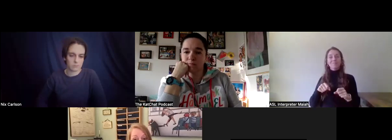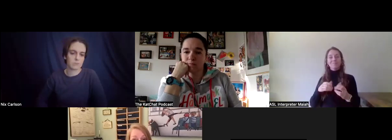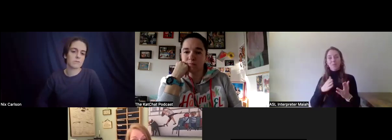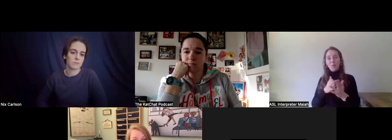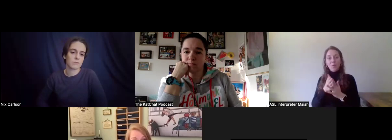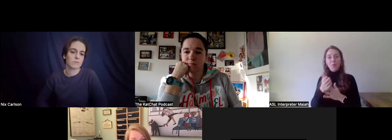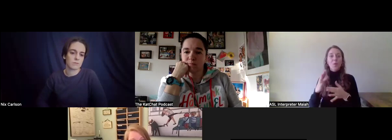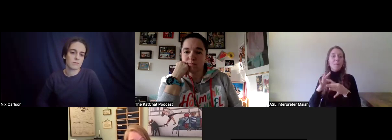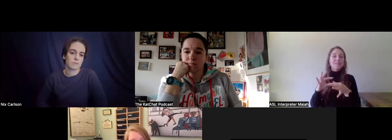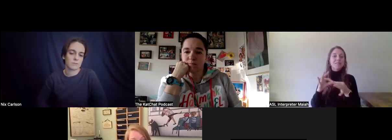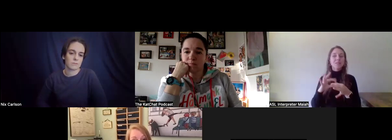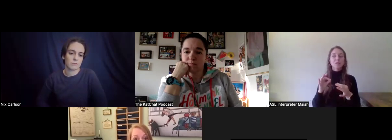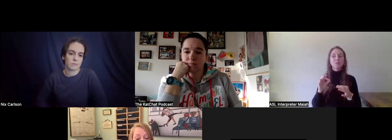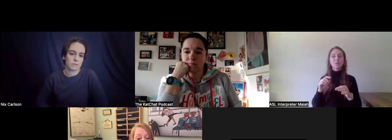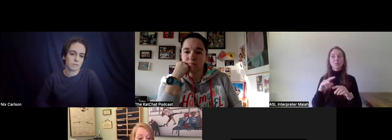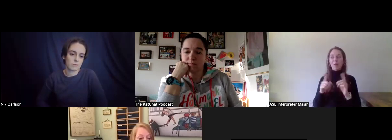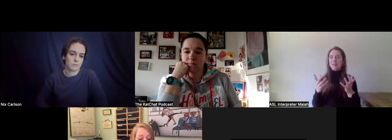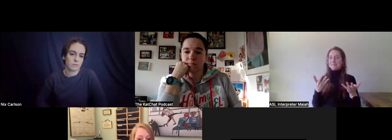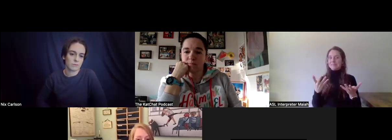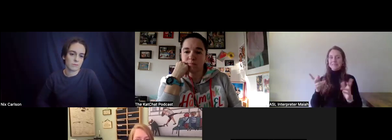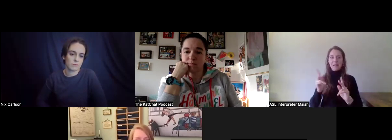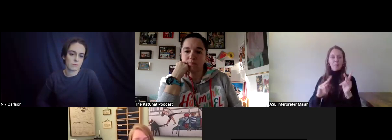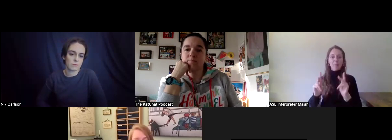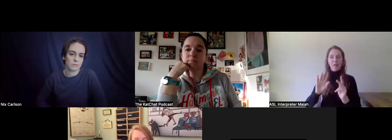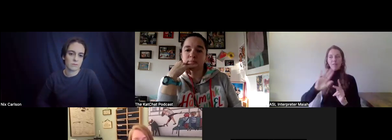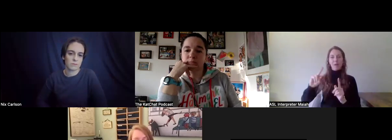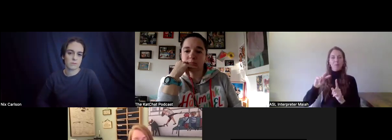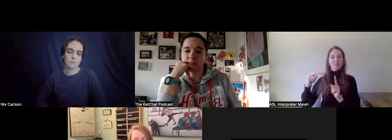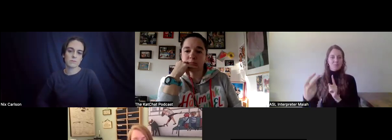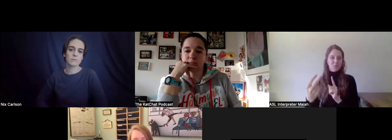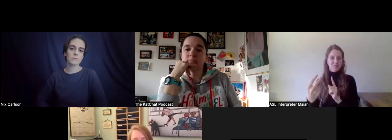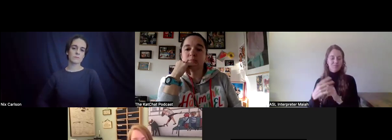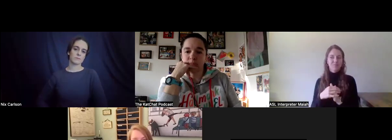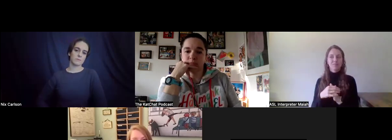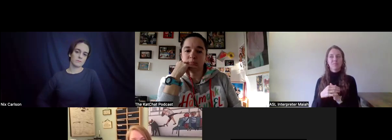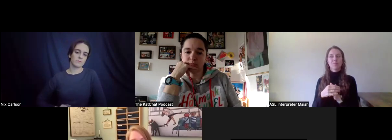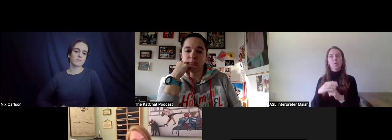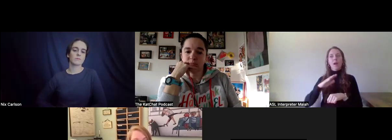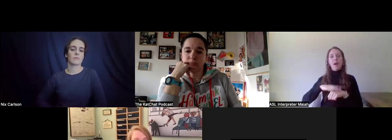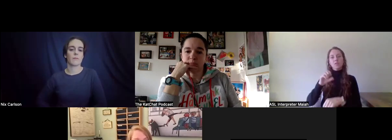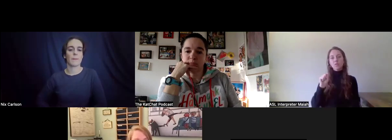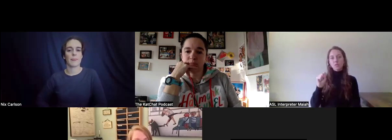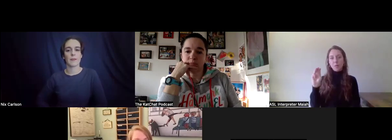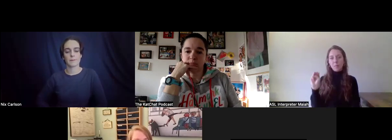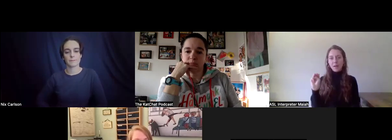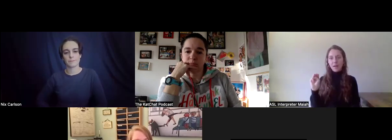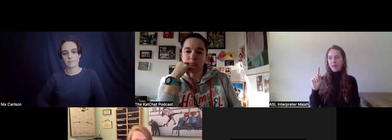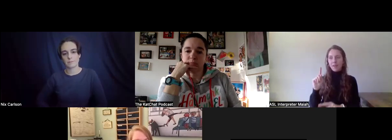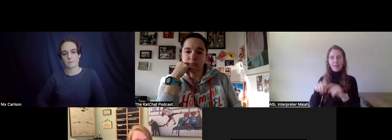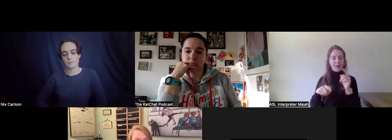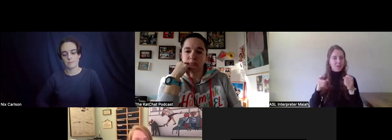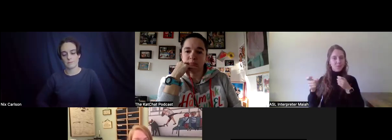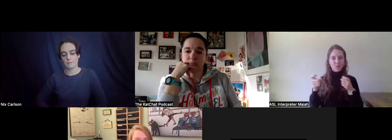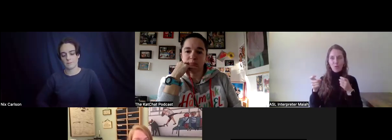just comes out the way it comes out. Or on social, um, we can't control sometimes when people get